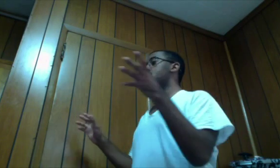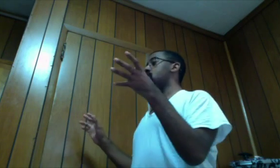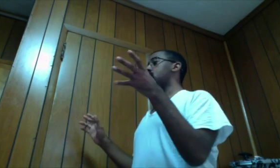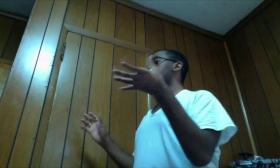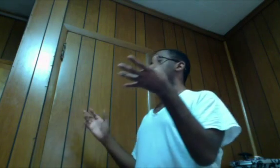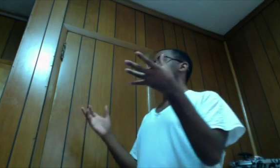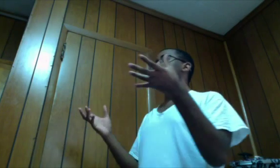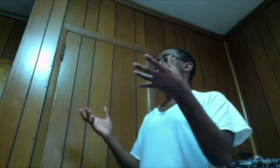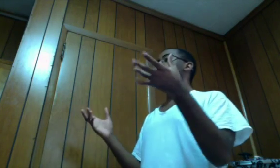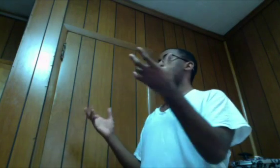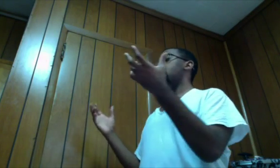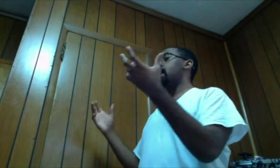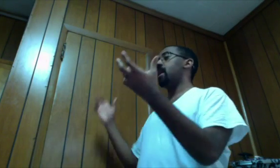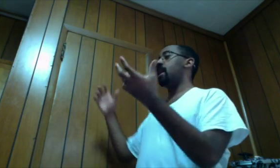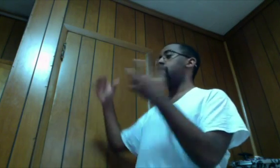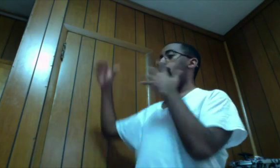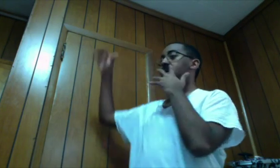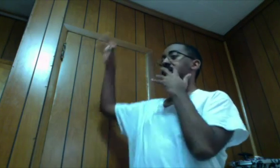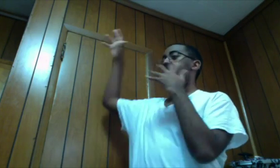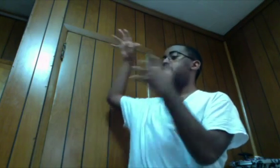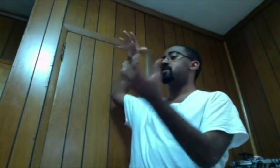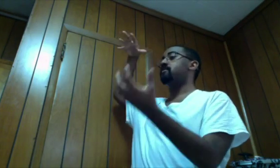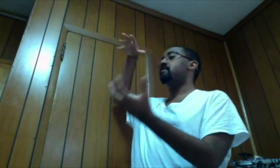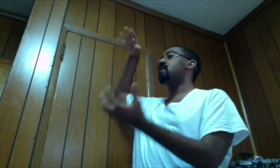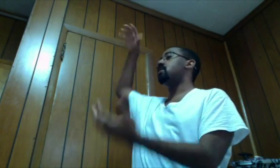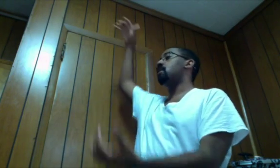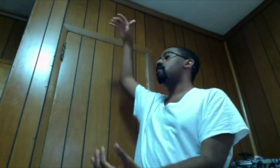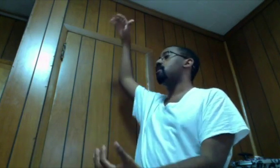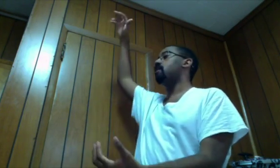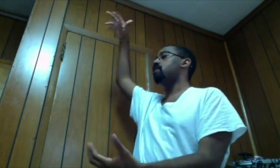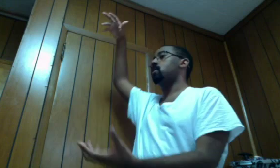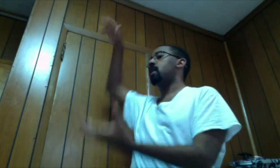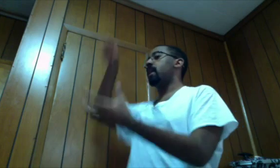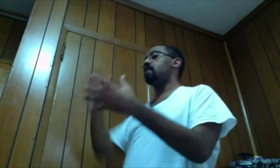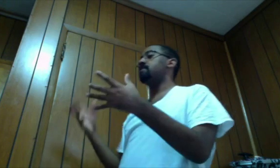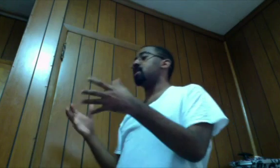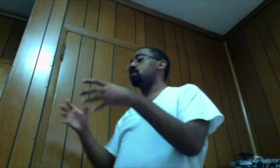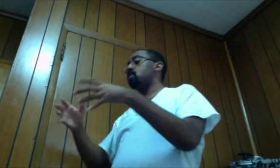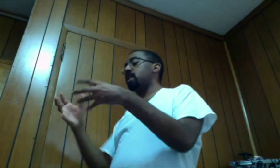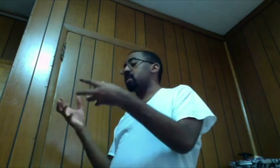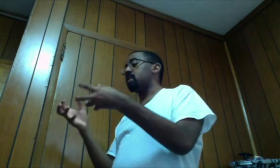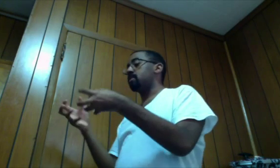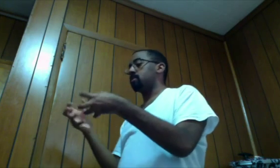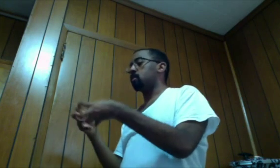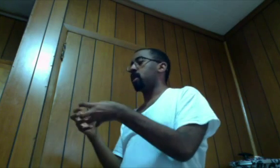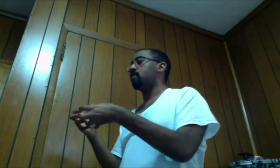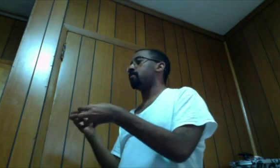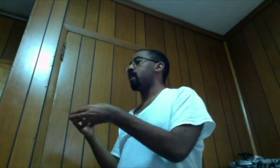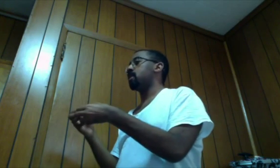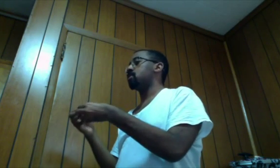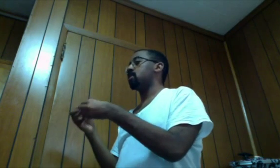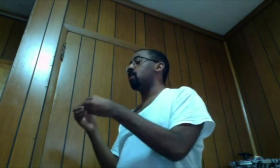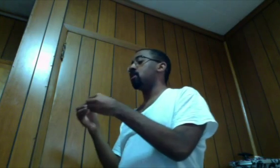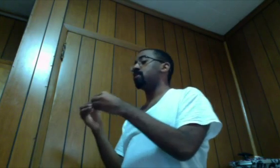you a planet and have tons of metal hover above you and then make you like the weight of a planet so that all of these